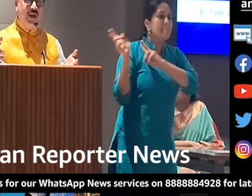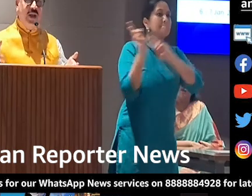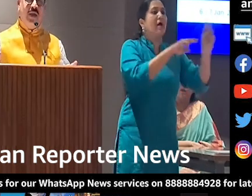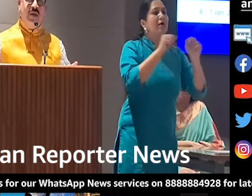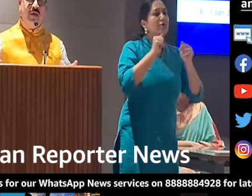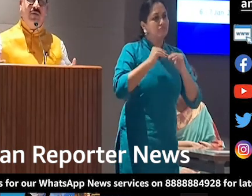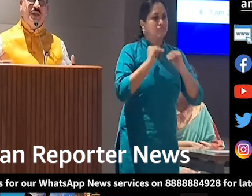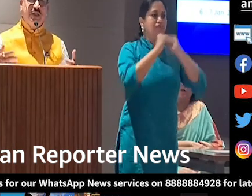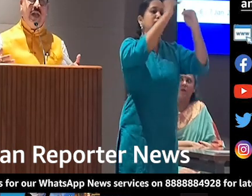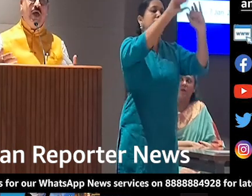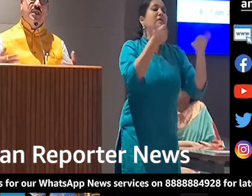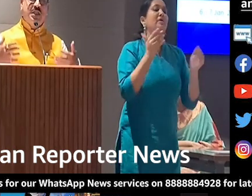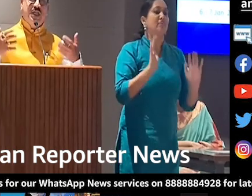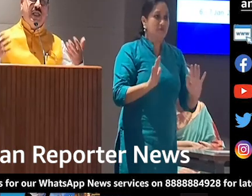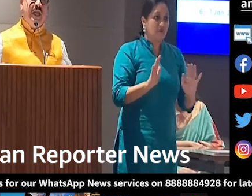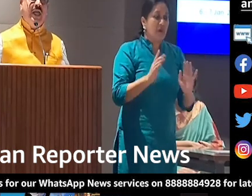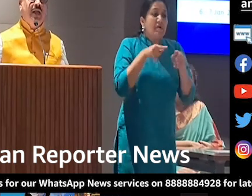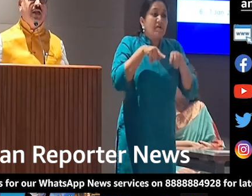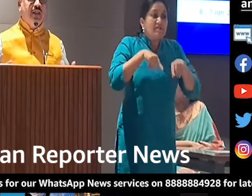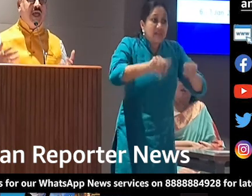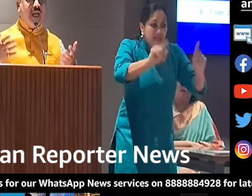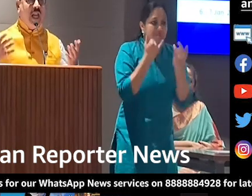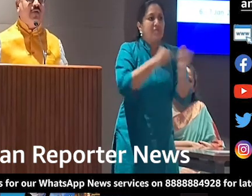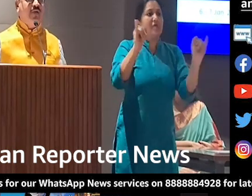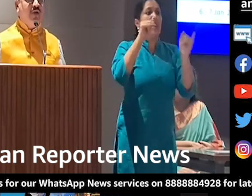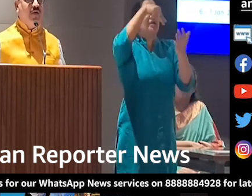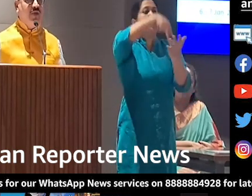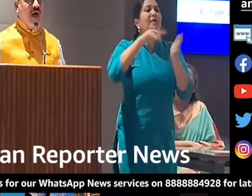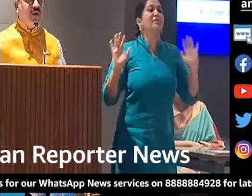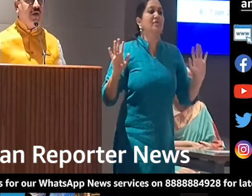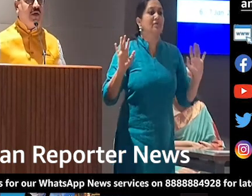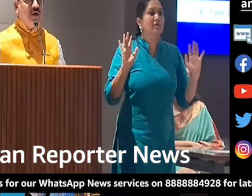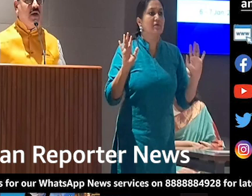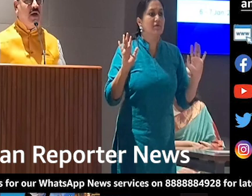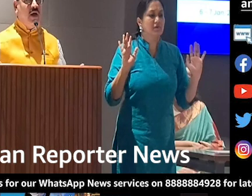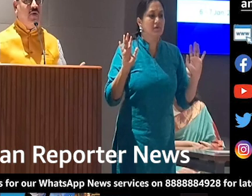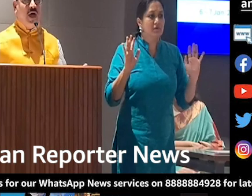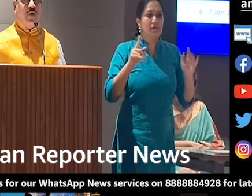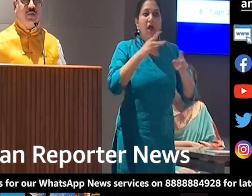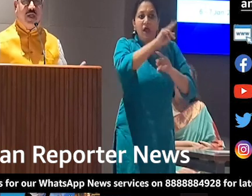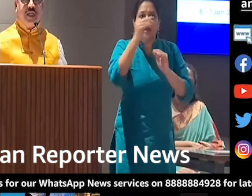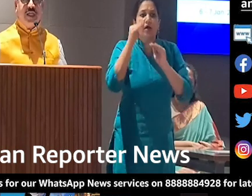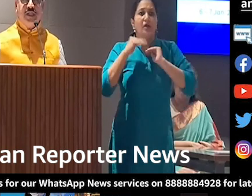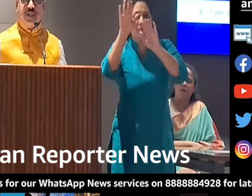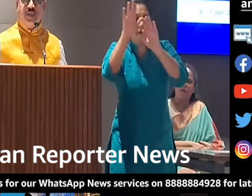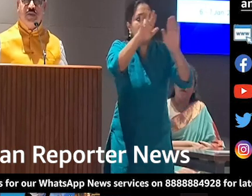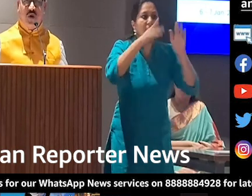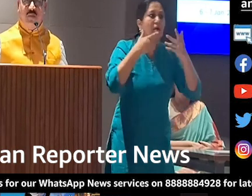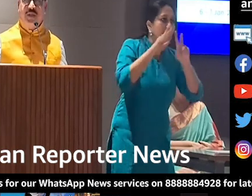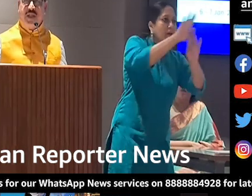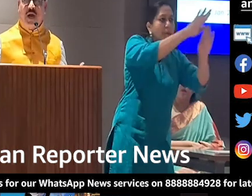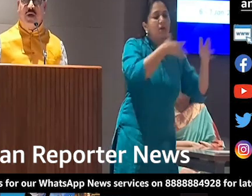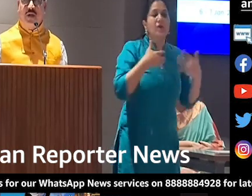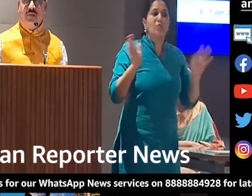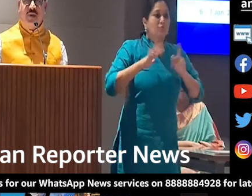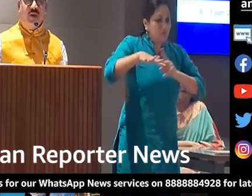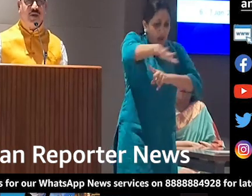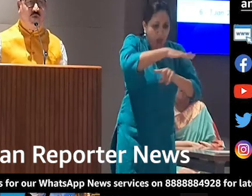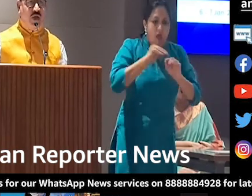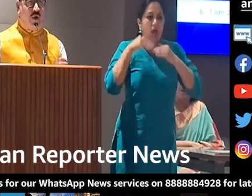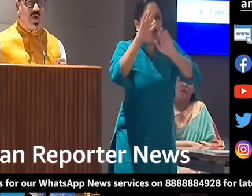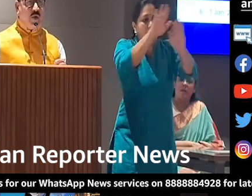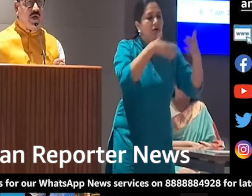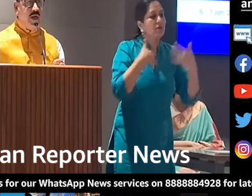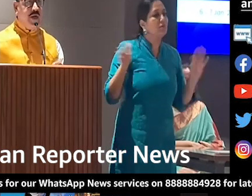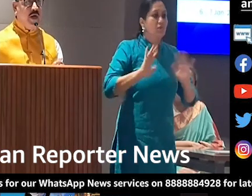they will be withstanding or sustaining their life without much assistance from the surrounding. So